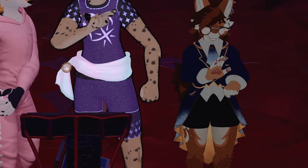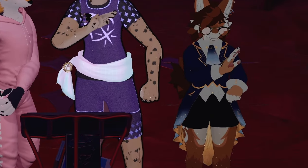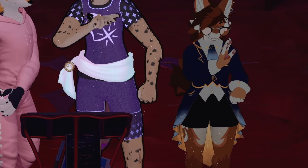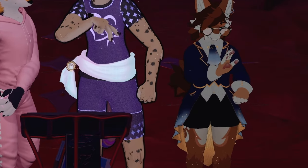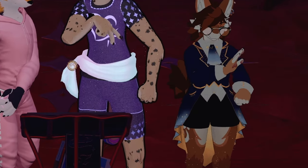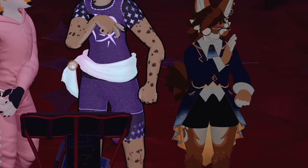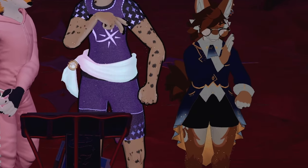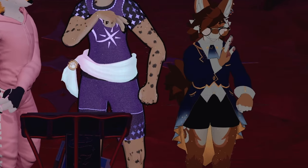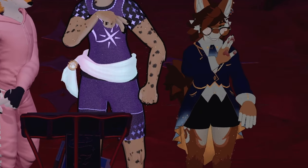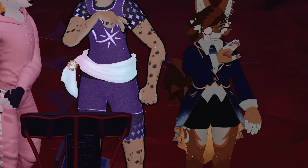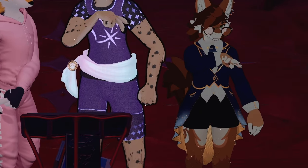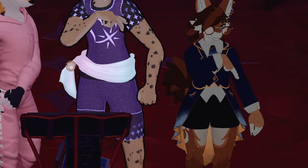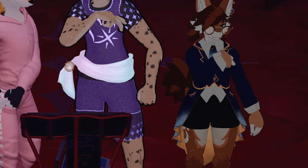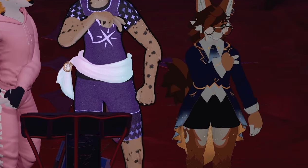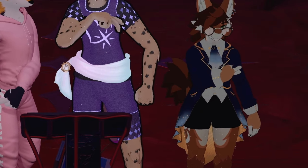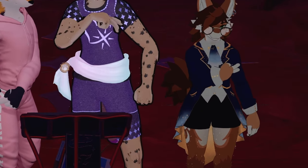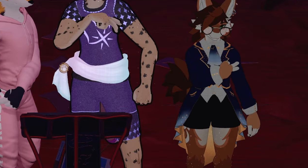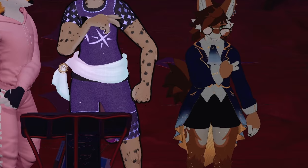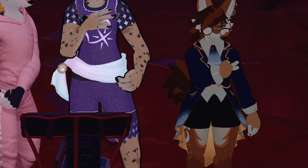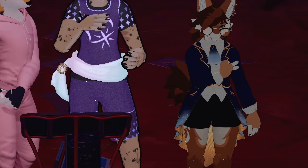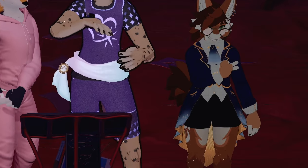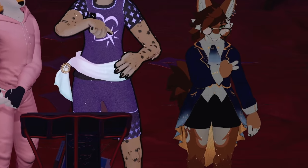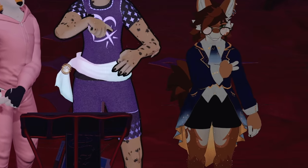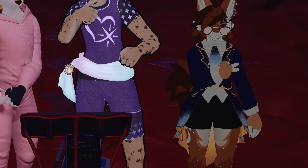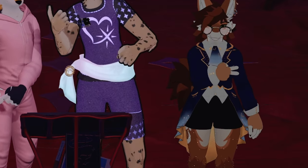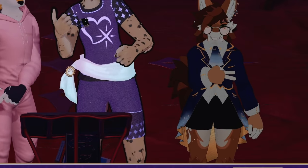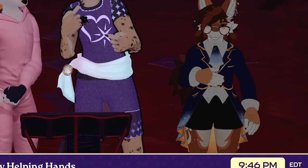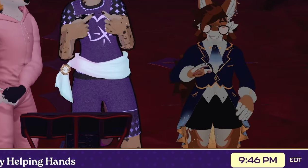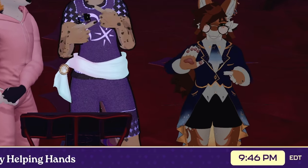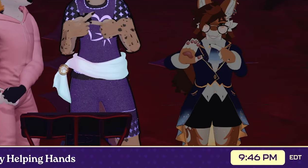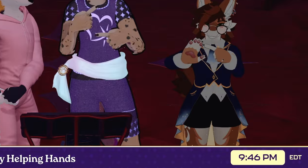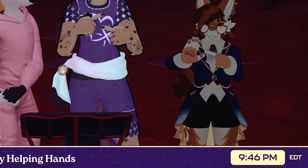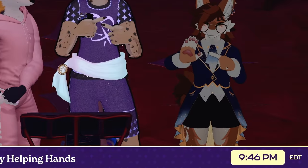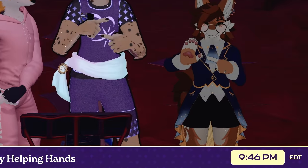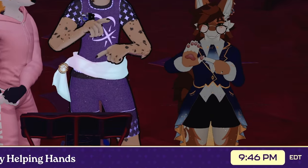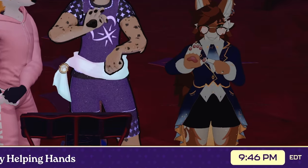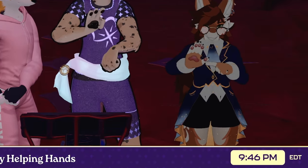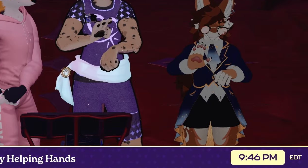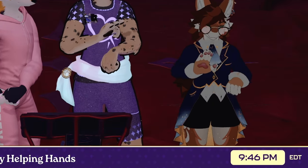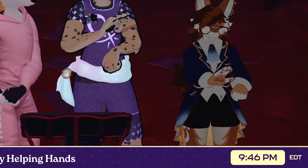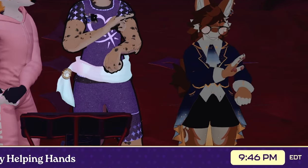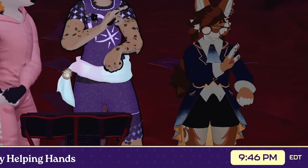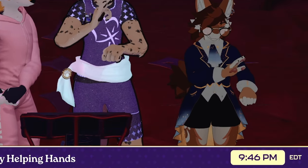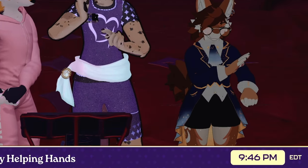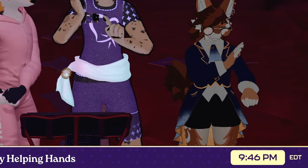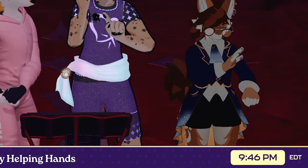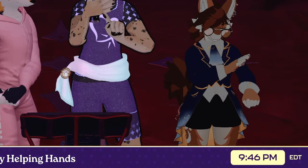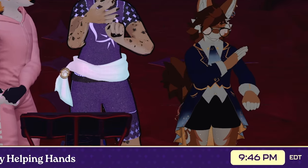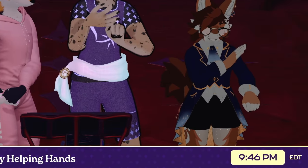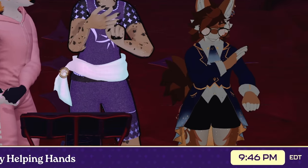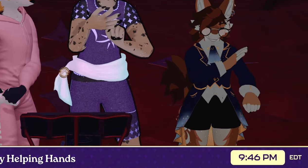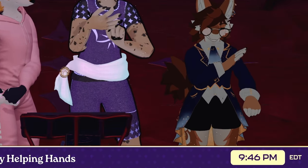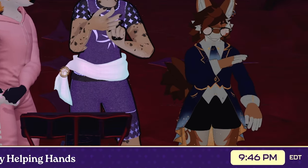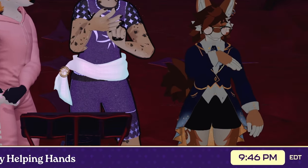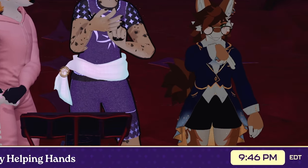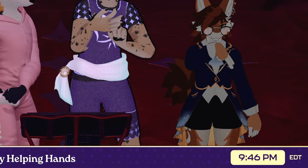So for ASL, it is furry personality or furry persona, where you can also assign